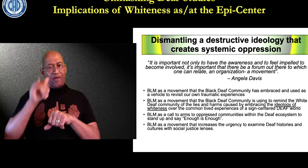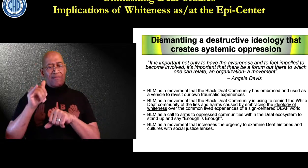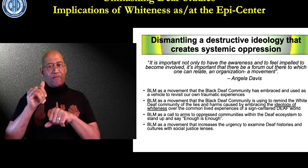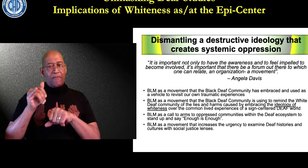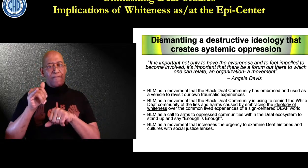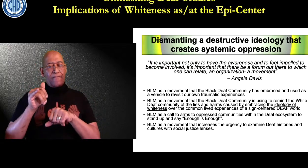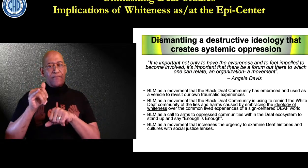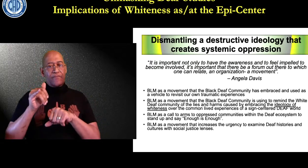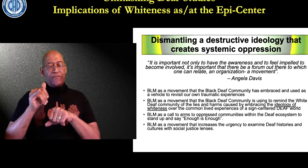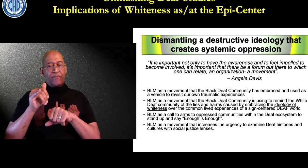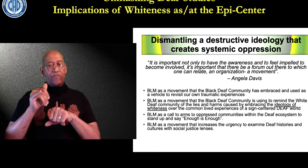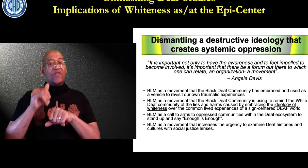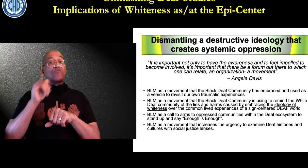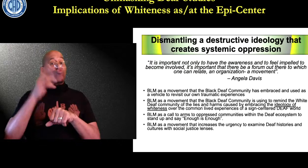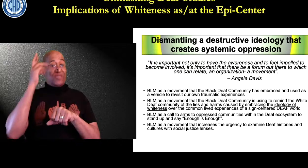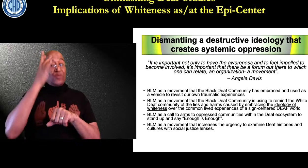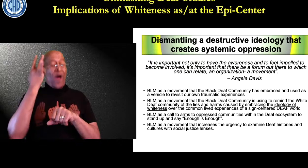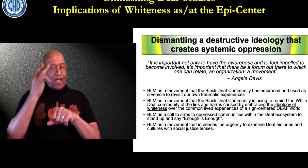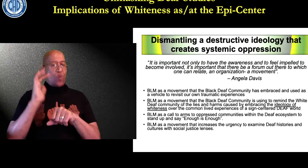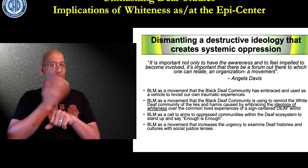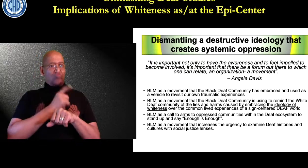that authority over us.